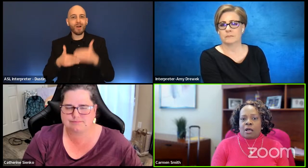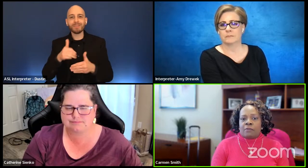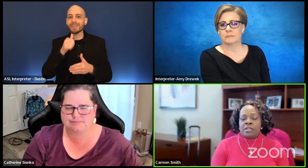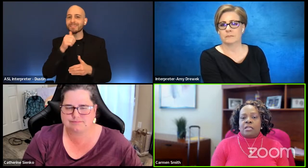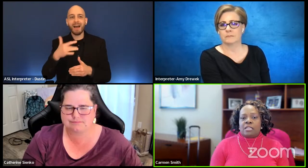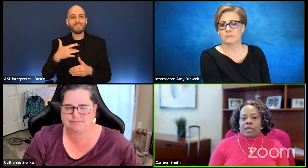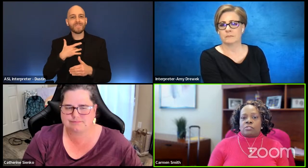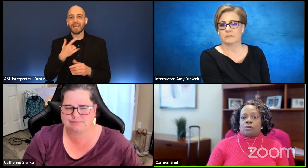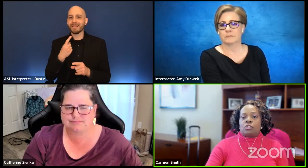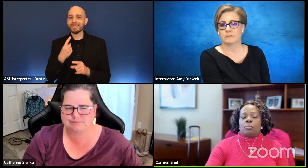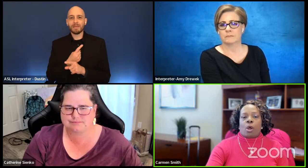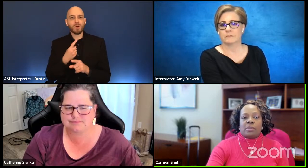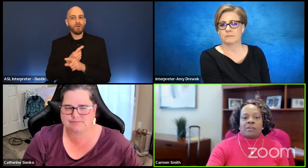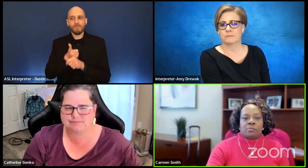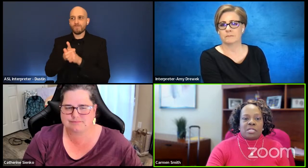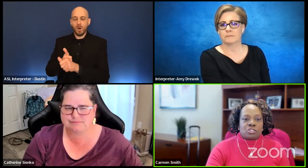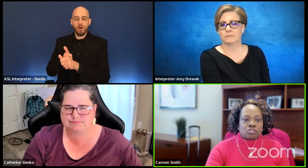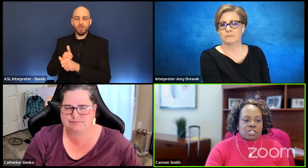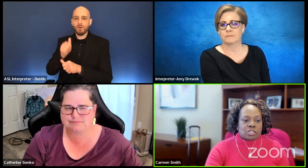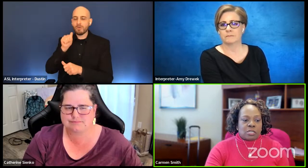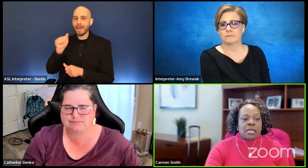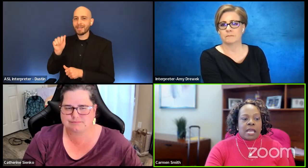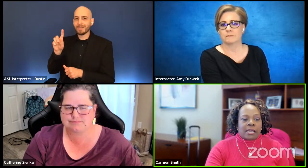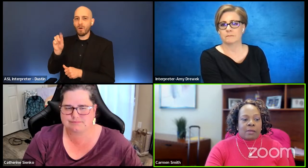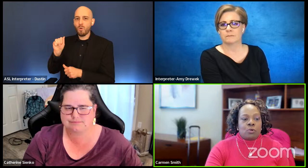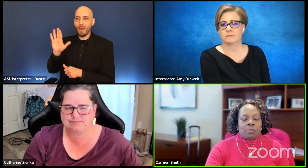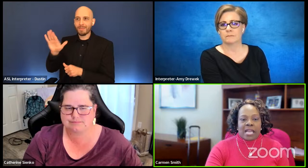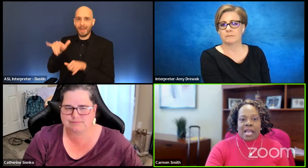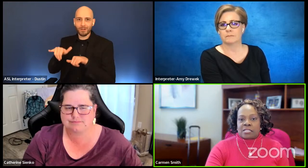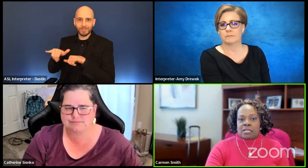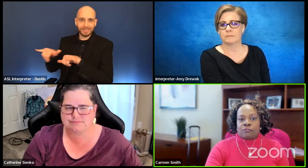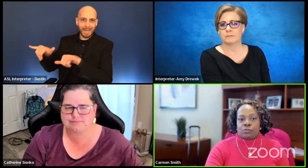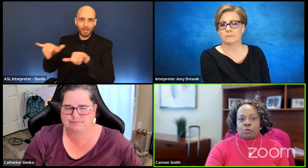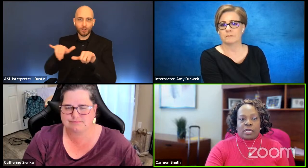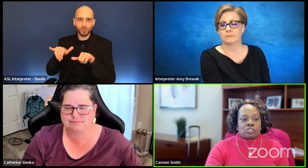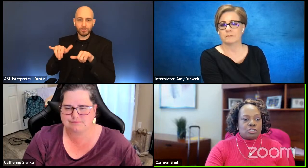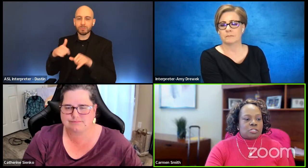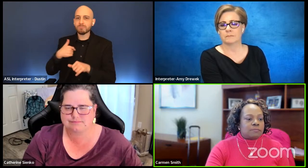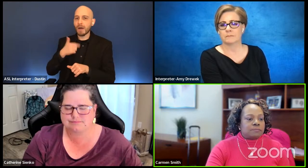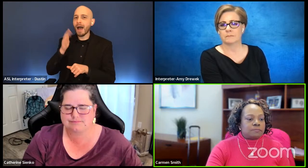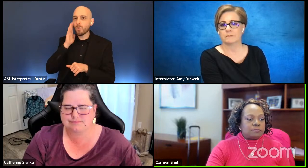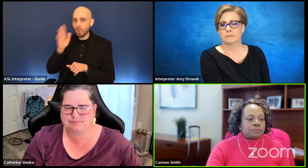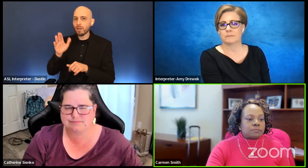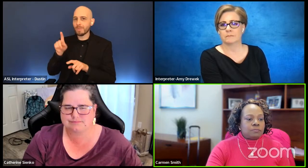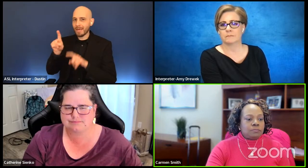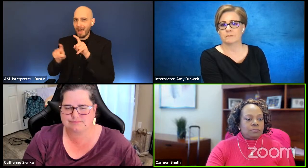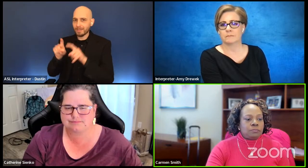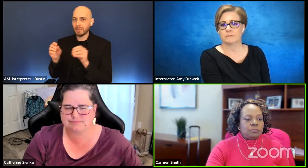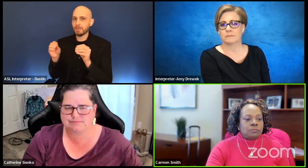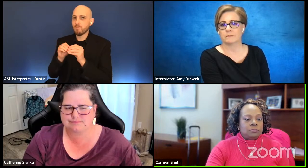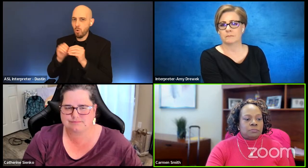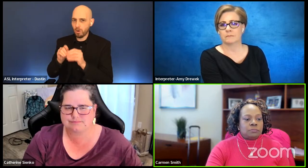standards of the Arizona Department of Administration, and I will be asking further questions.